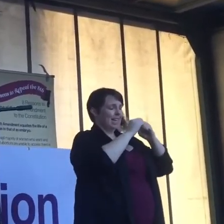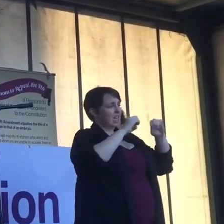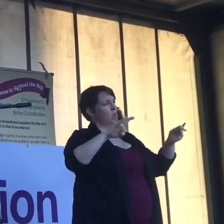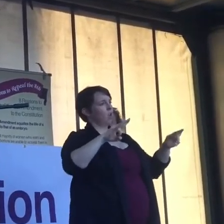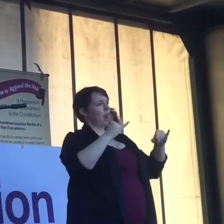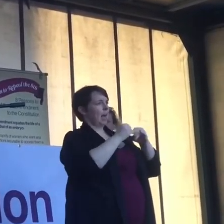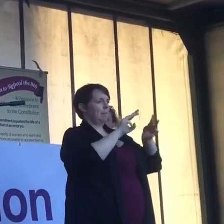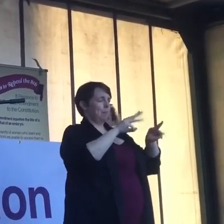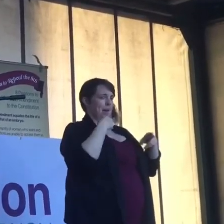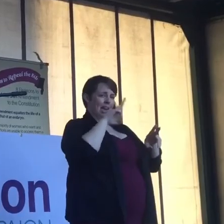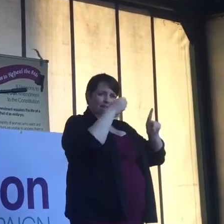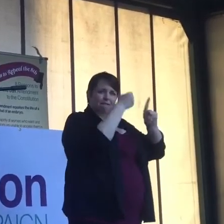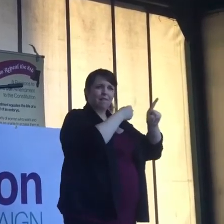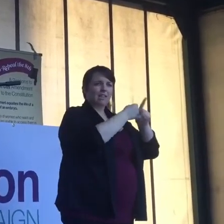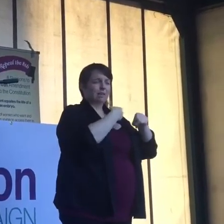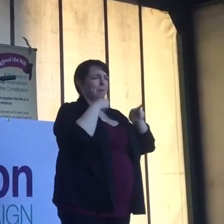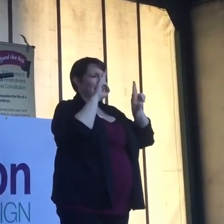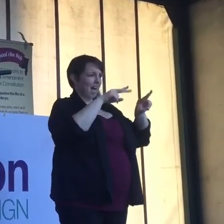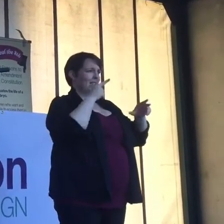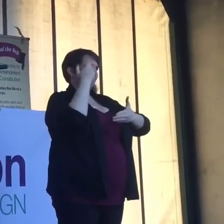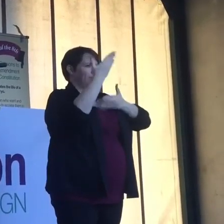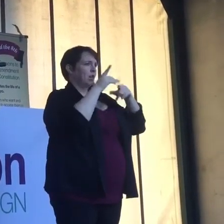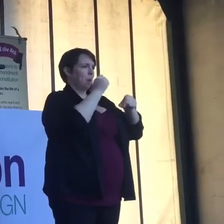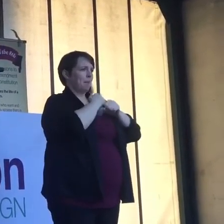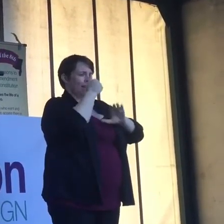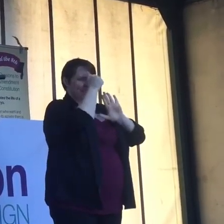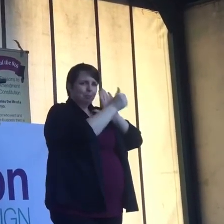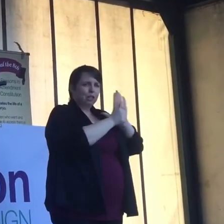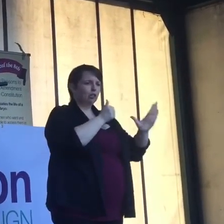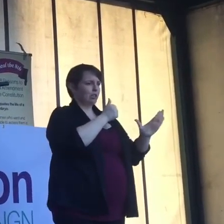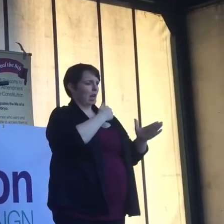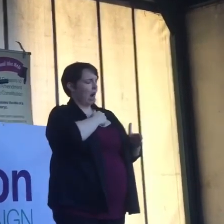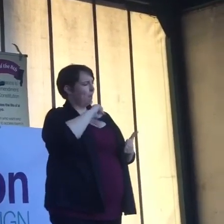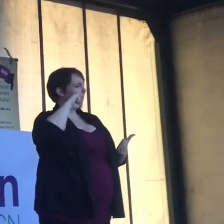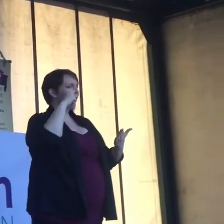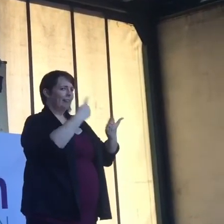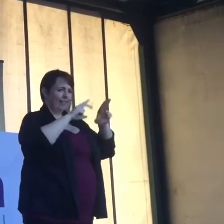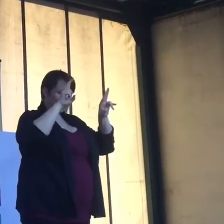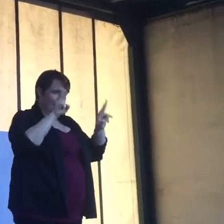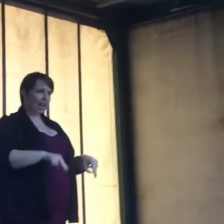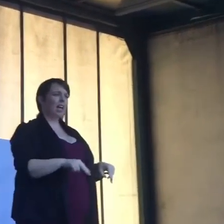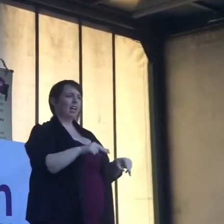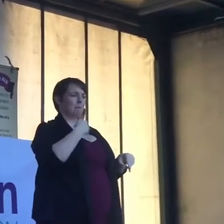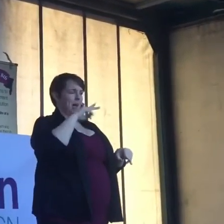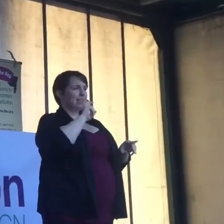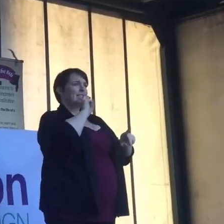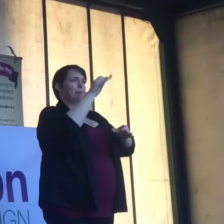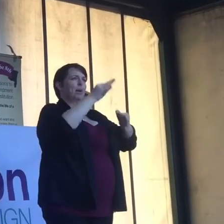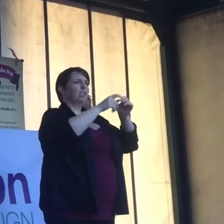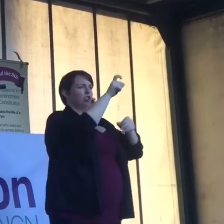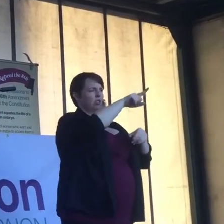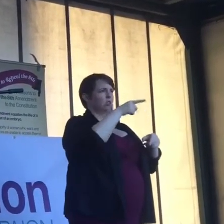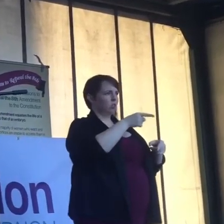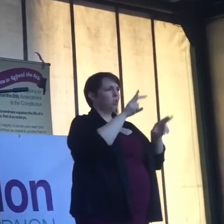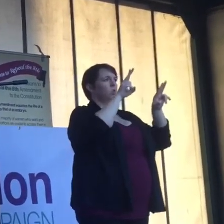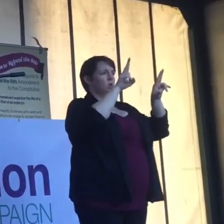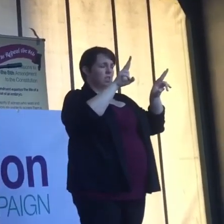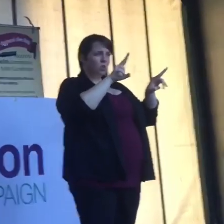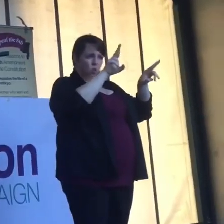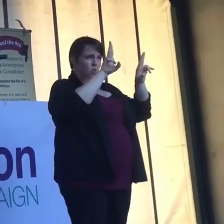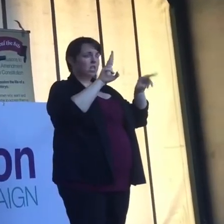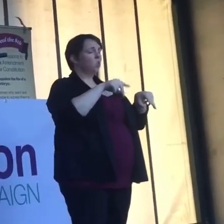fight to make that happen. We can speak out about our experiences and our beliefs and tell politicians that they can't sweep 12